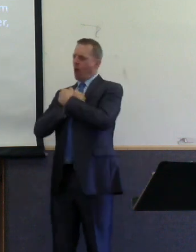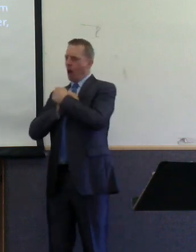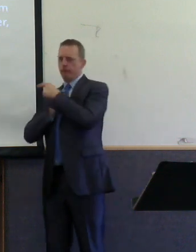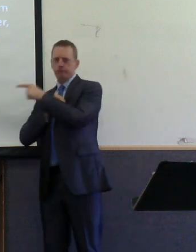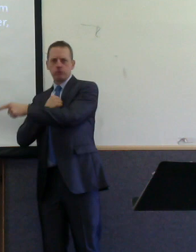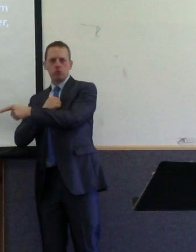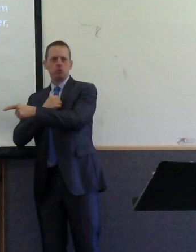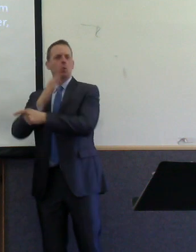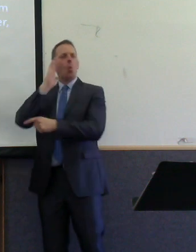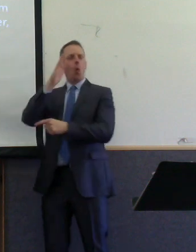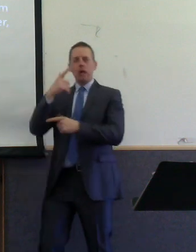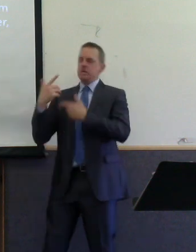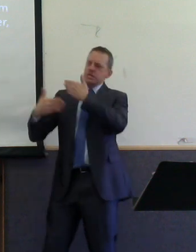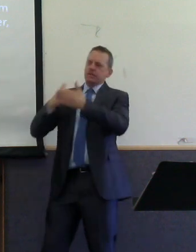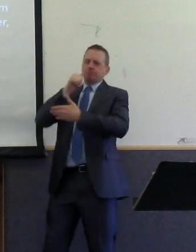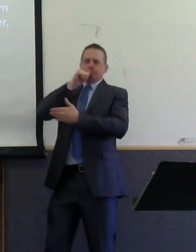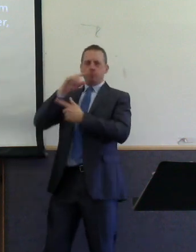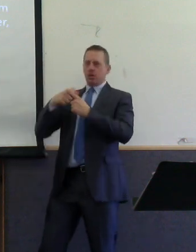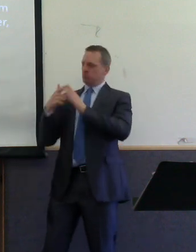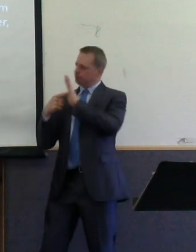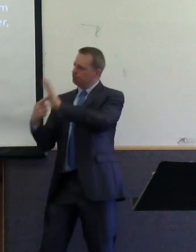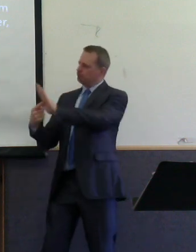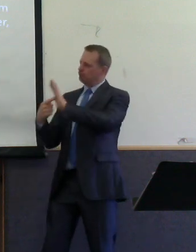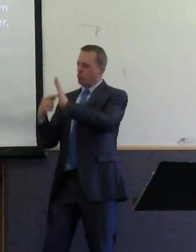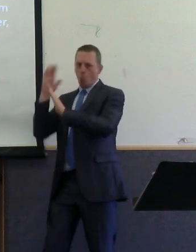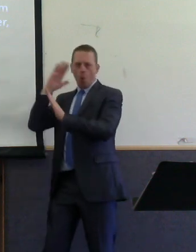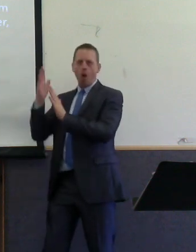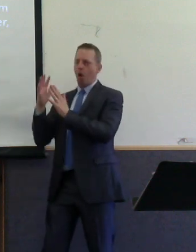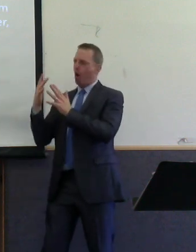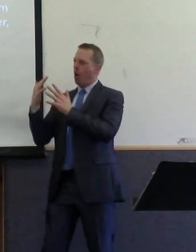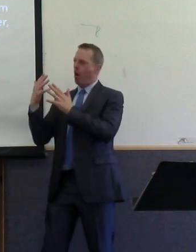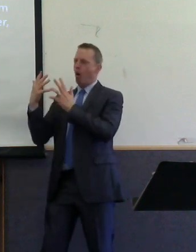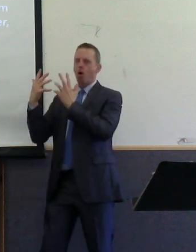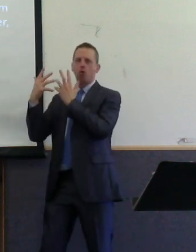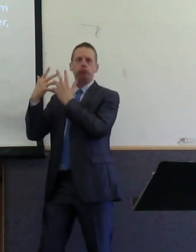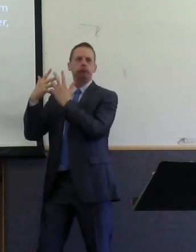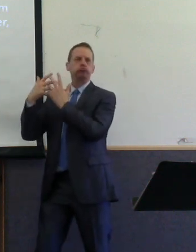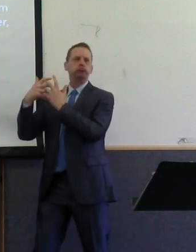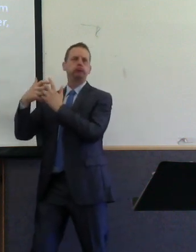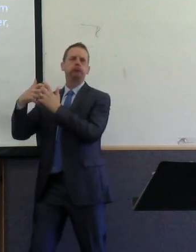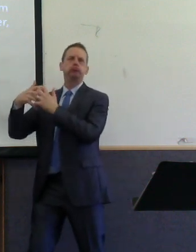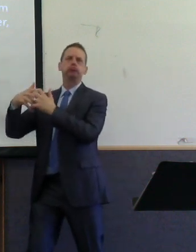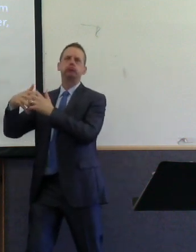are you doing? Love your wife. Show your love to me.